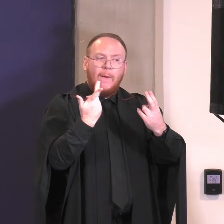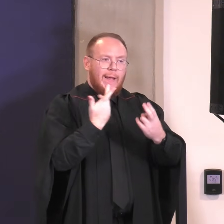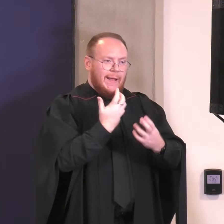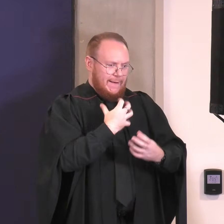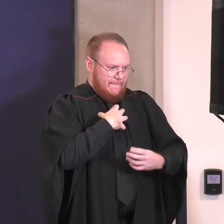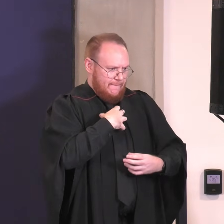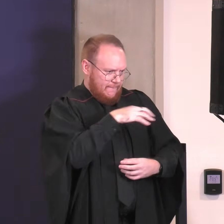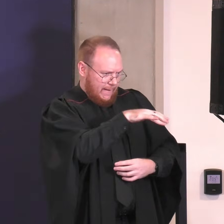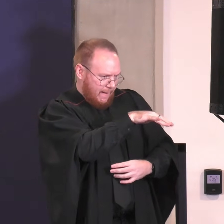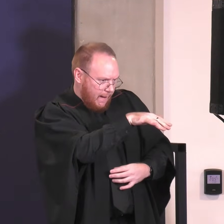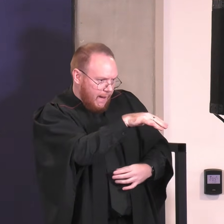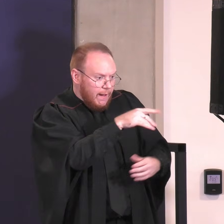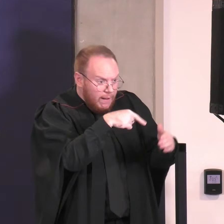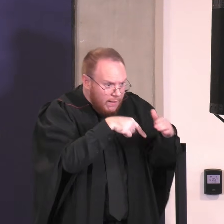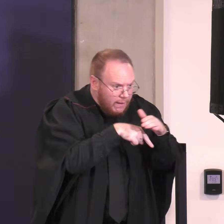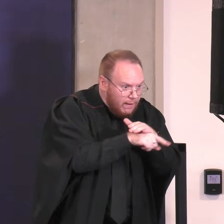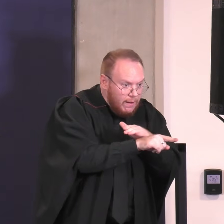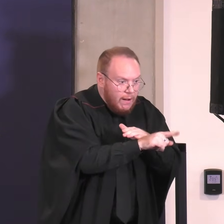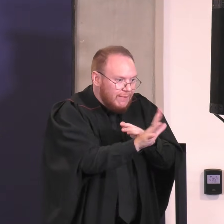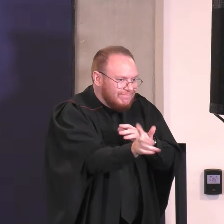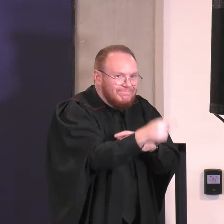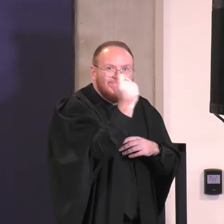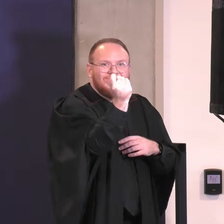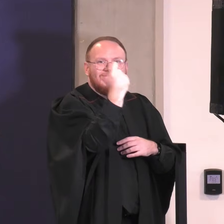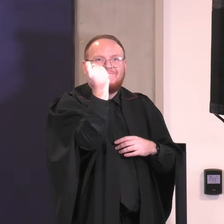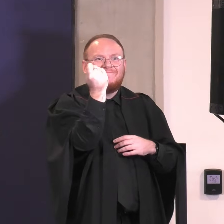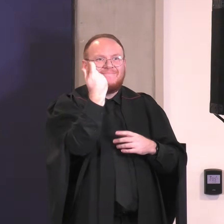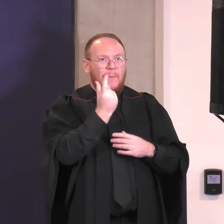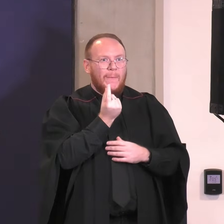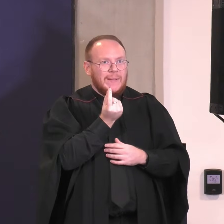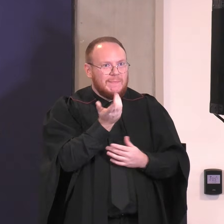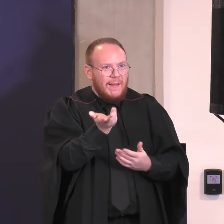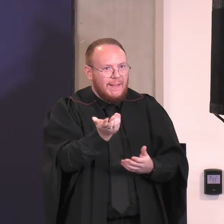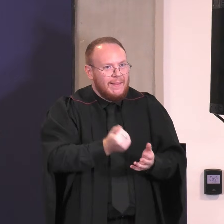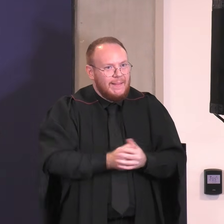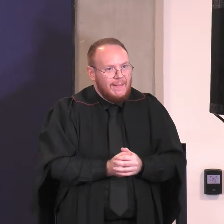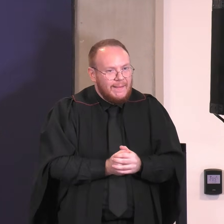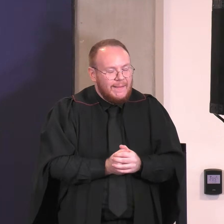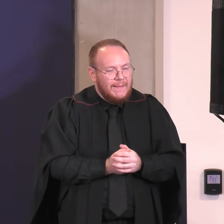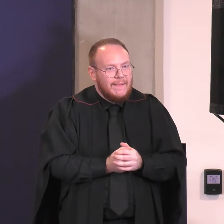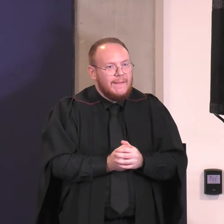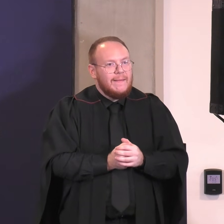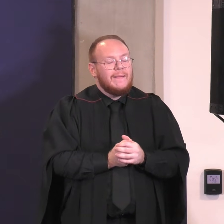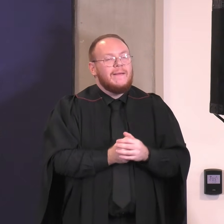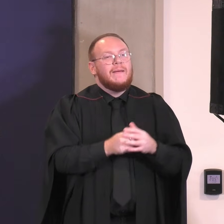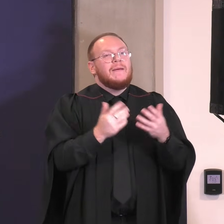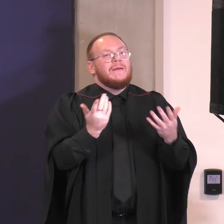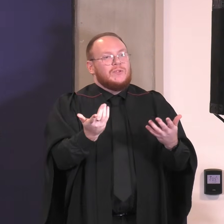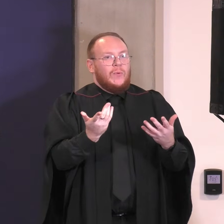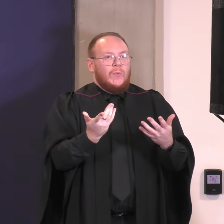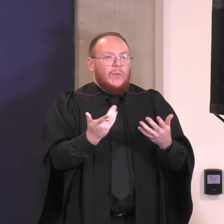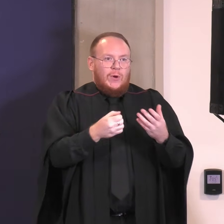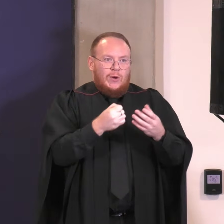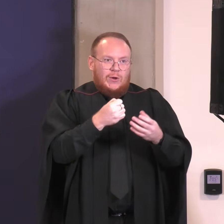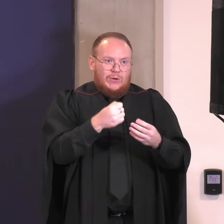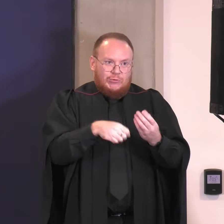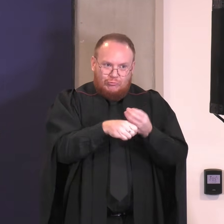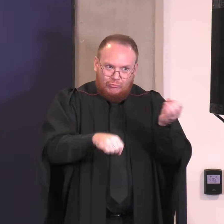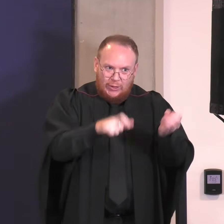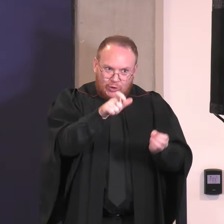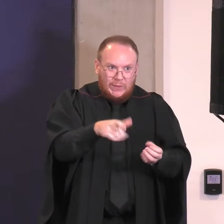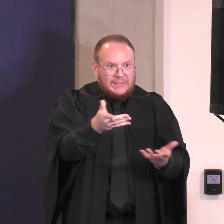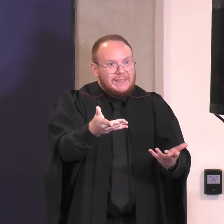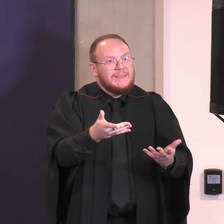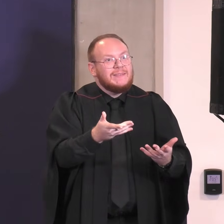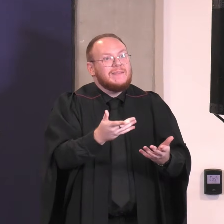the cave we fear to enter often holds the treasures we all seek. So graduands, whether you're stepping into a new